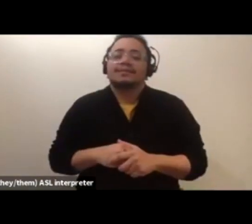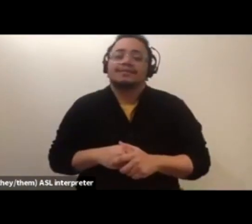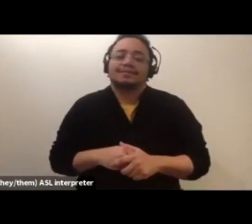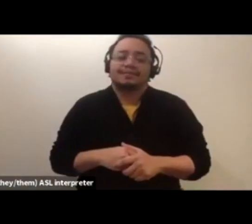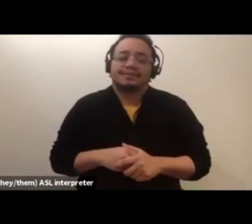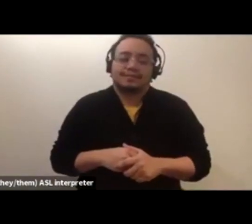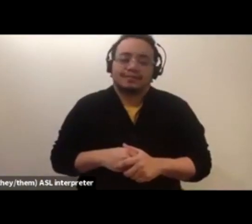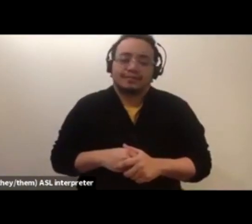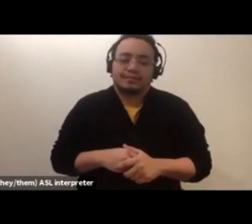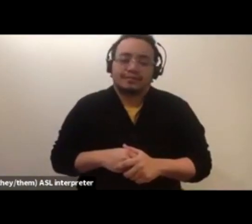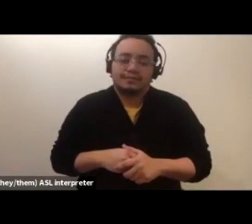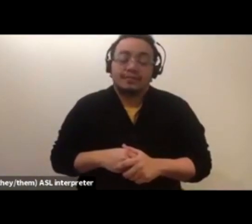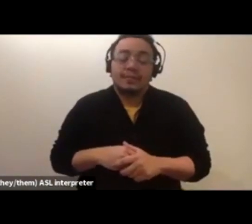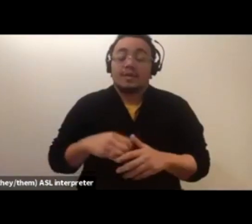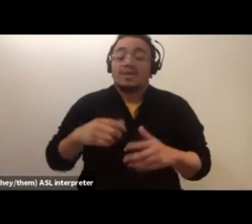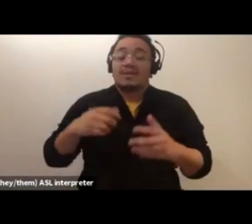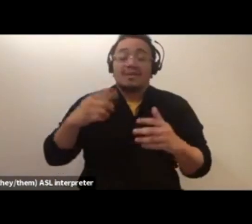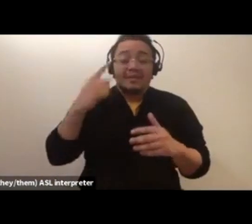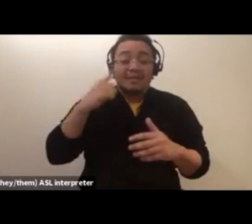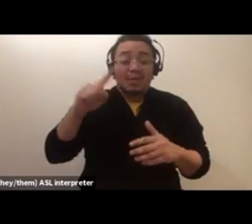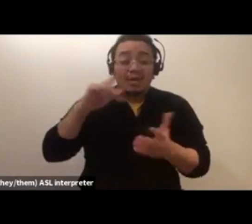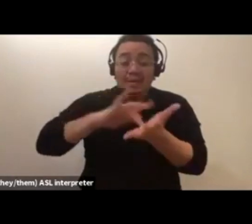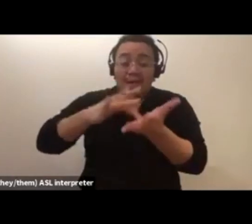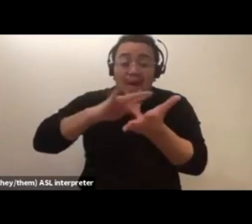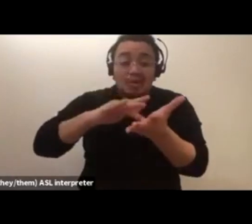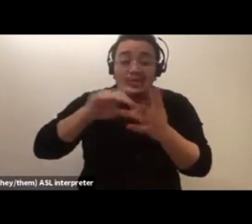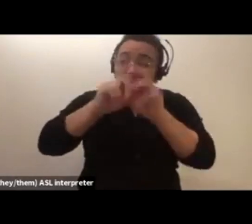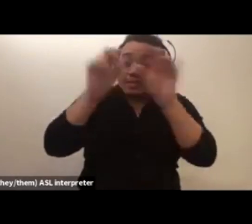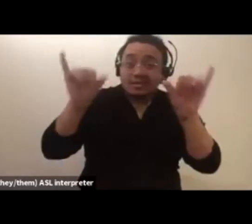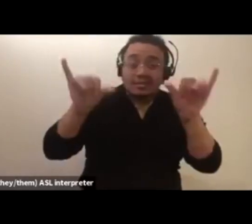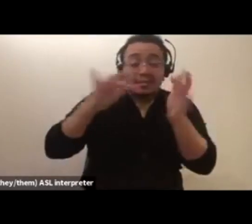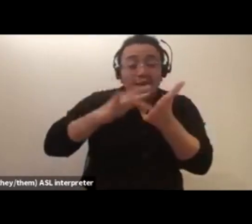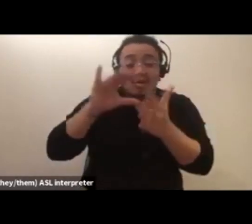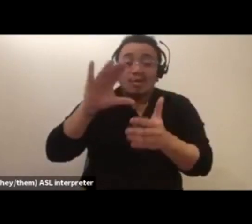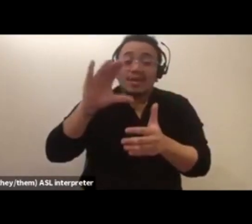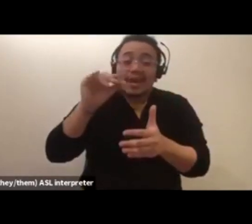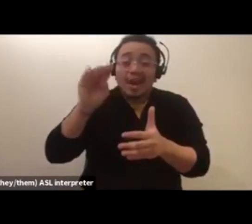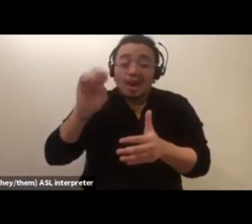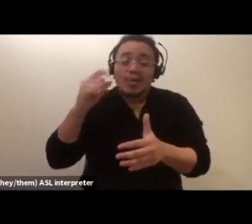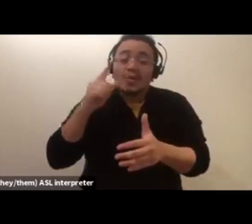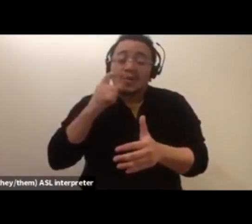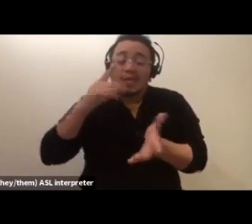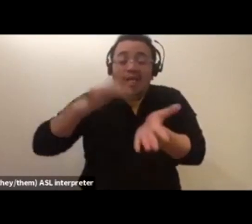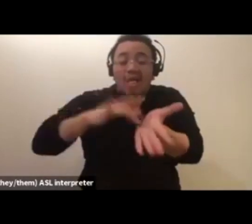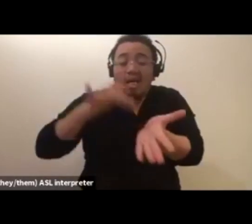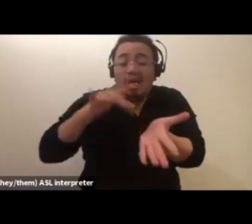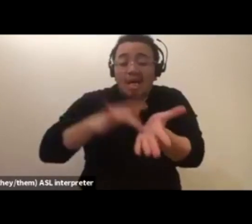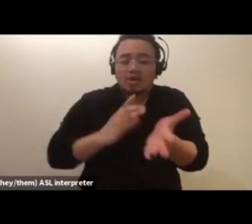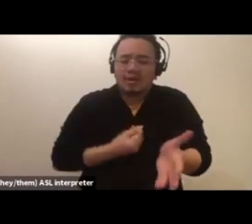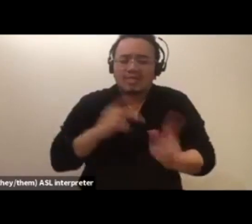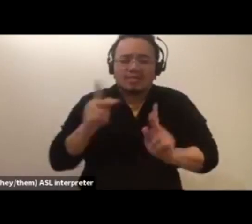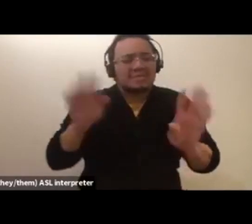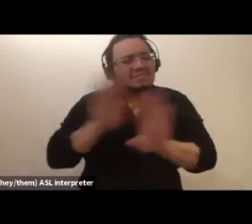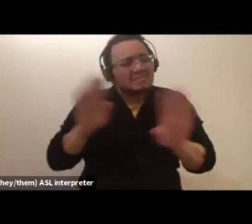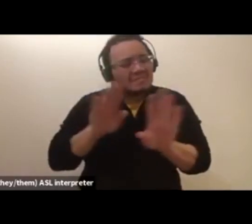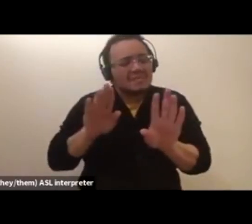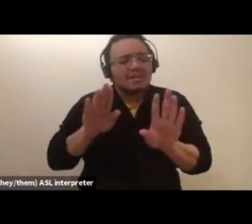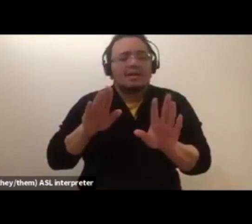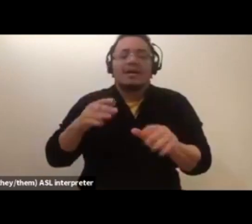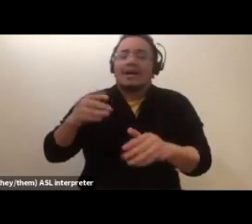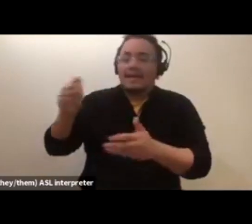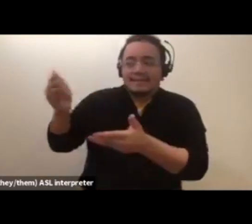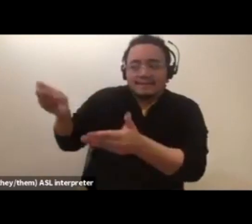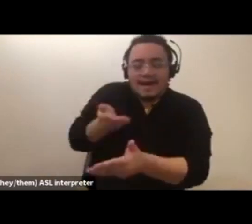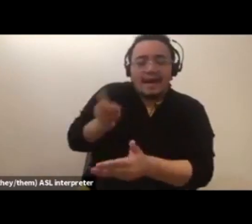trans people, right? Have trans people during your trainings in your spaces so you are hearing